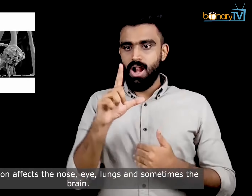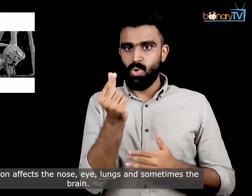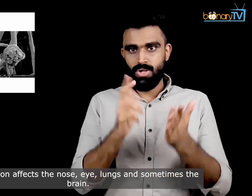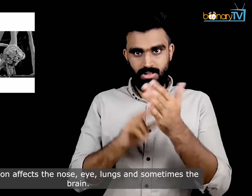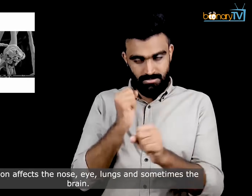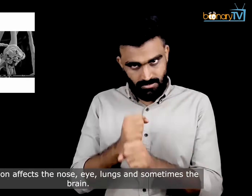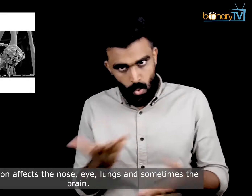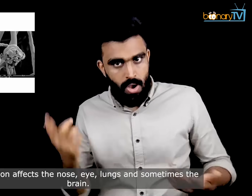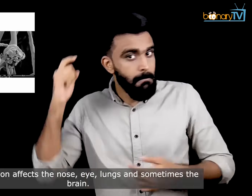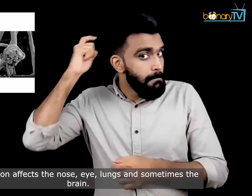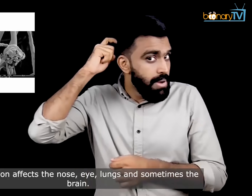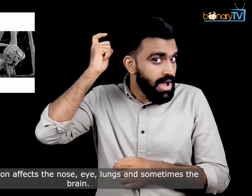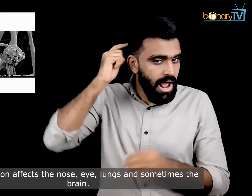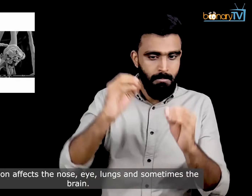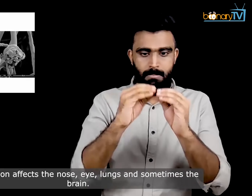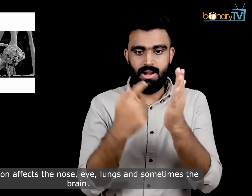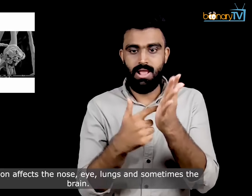and sometimes the brain.